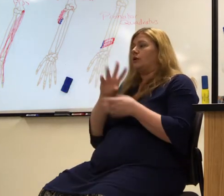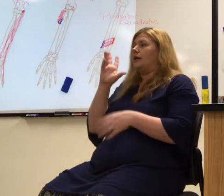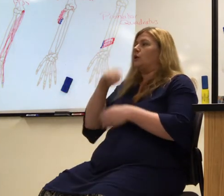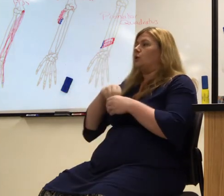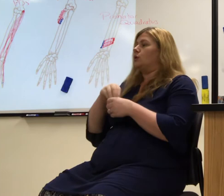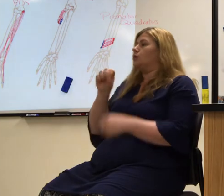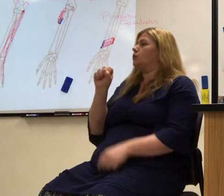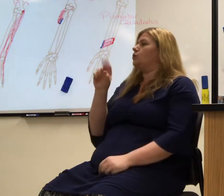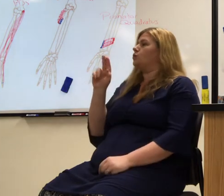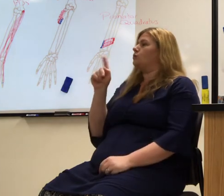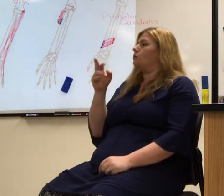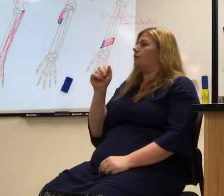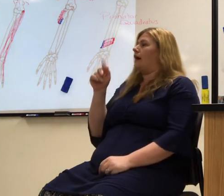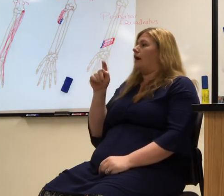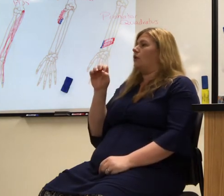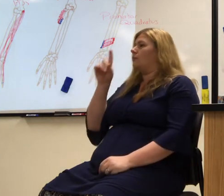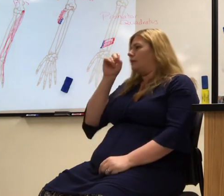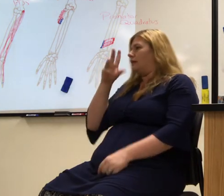the supinator?